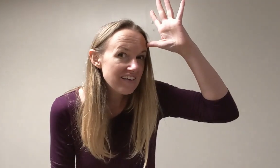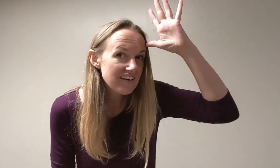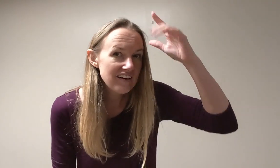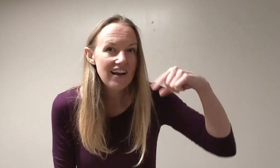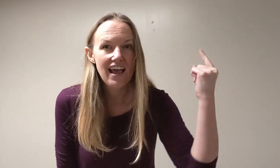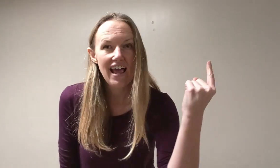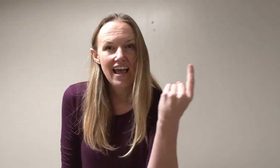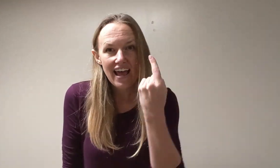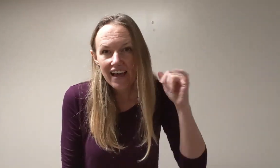Father,